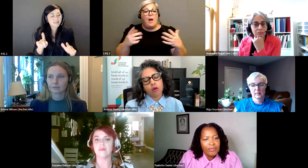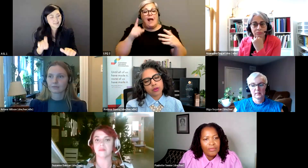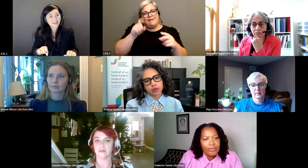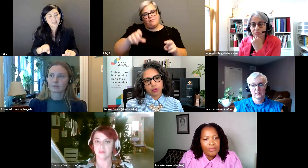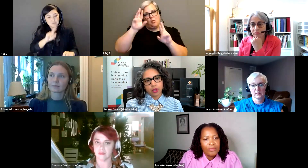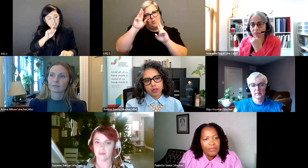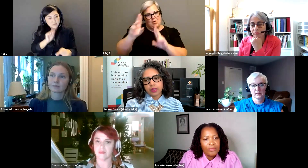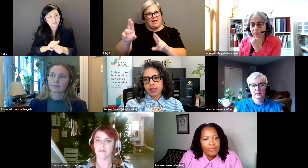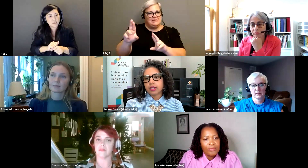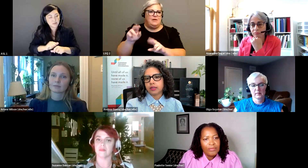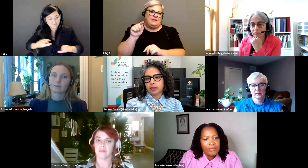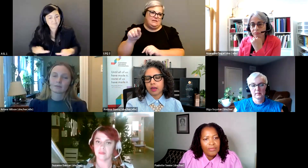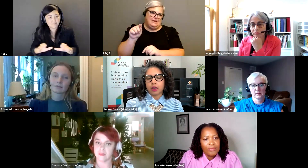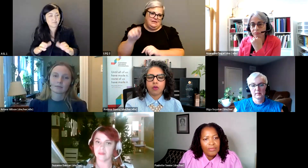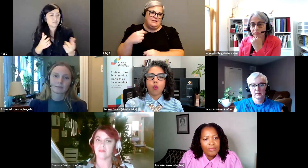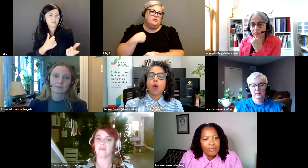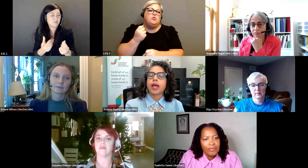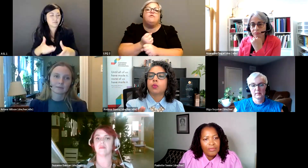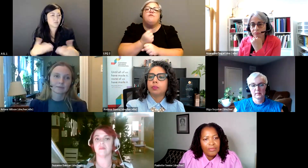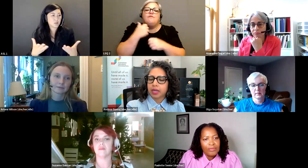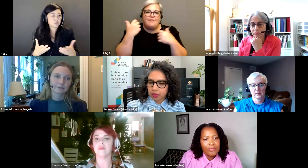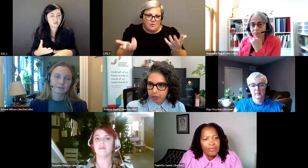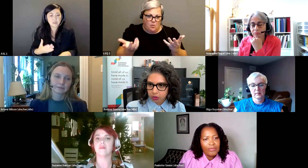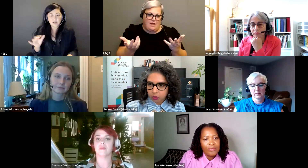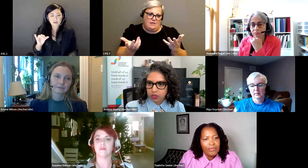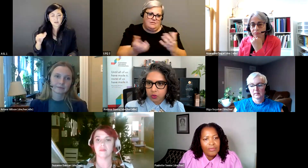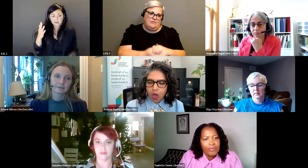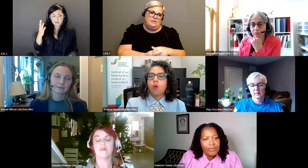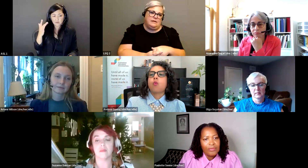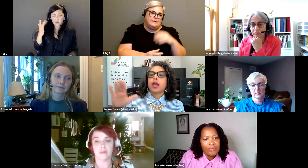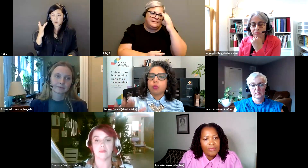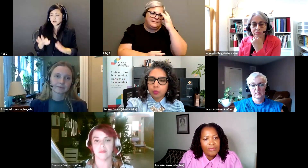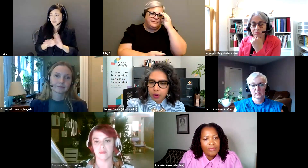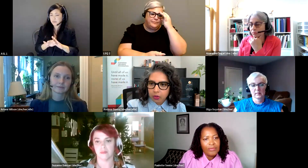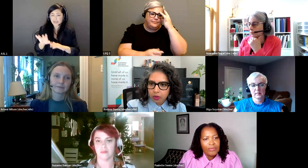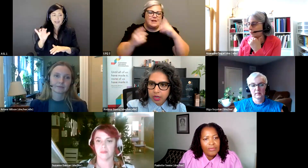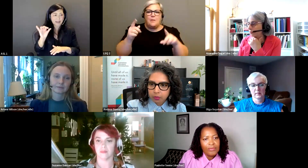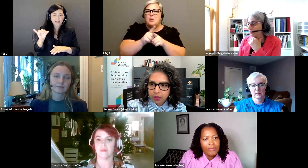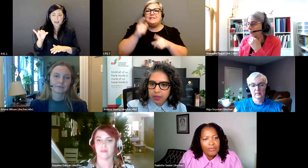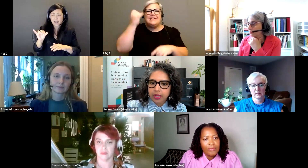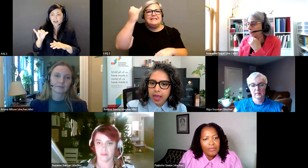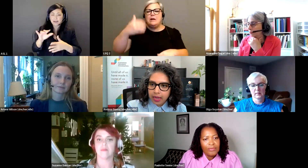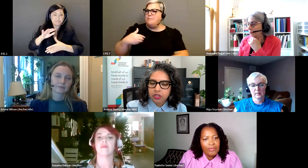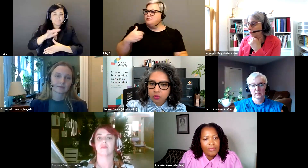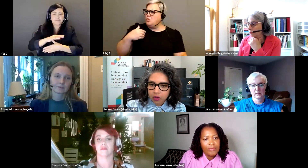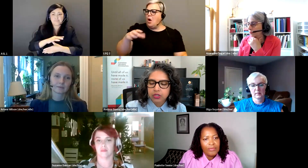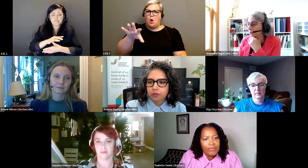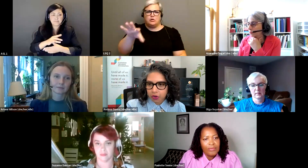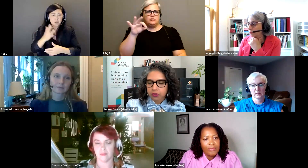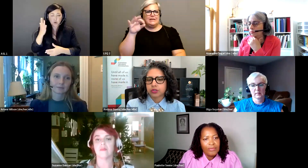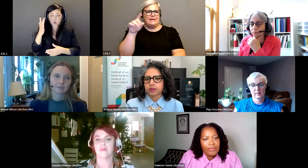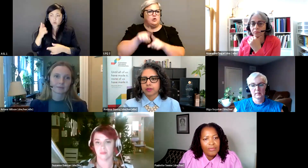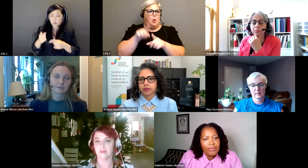do, and also this idea of why we pick the pillars we do, why we prioritize people at highest